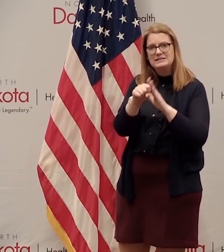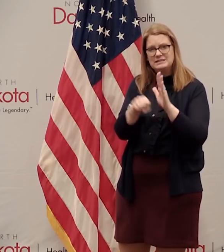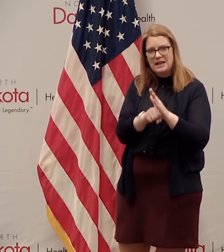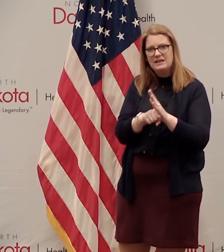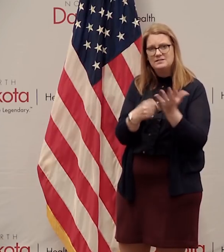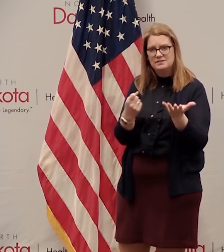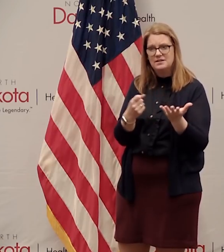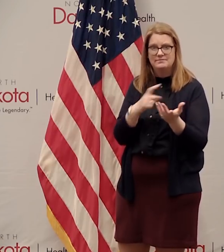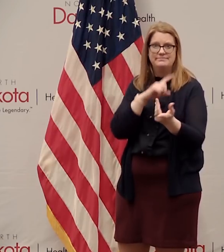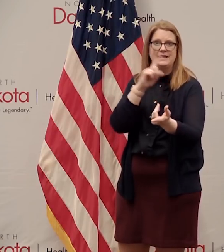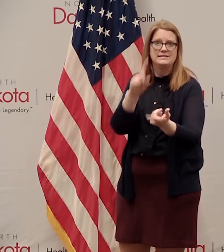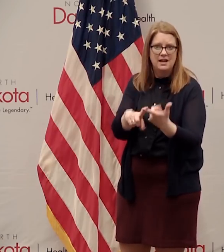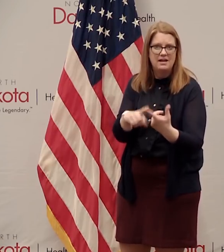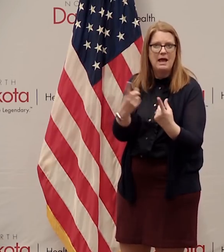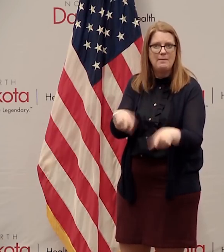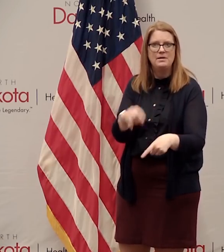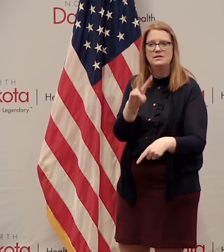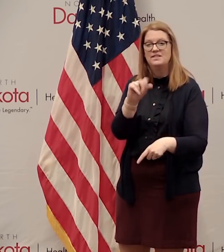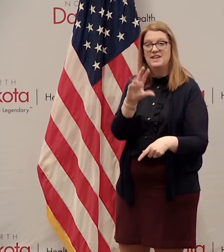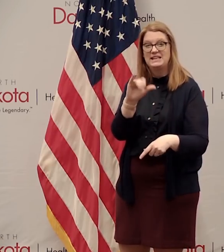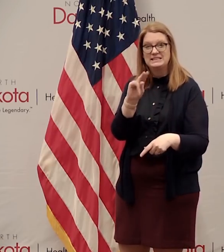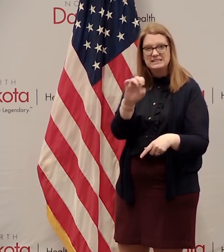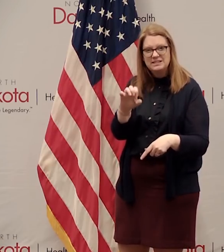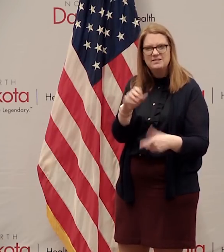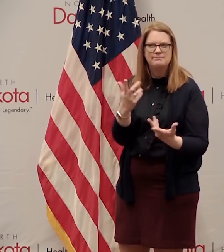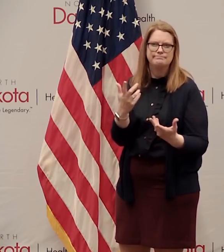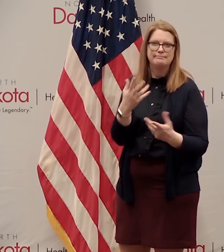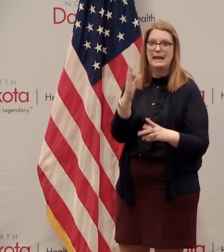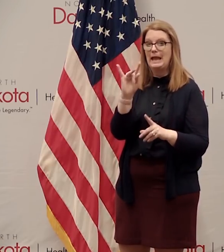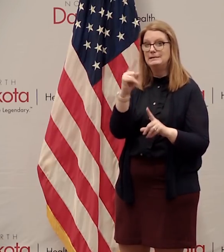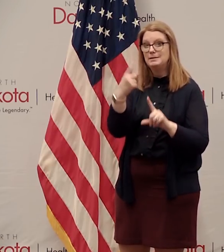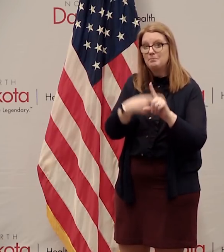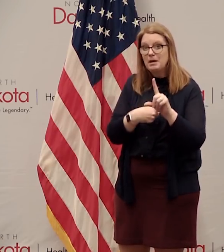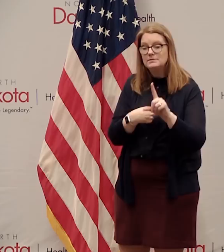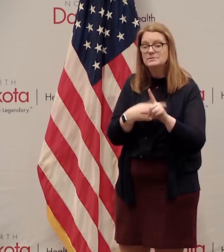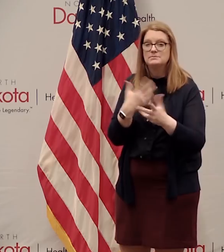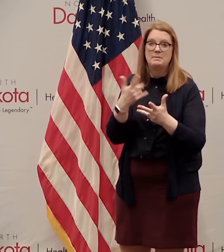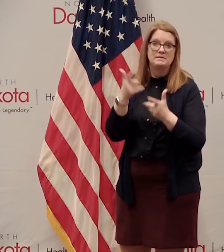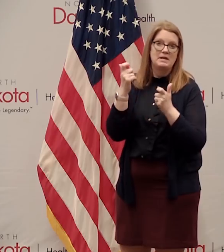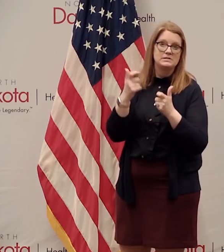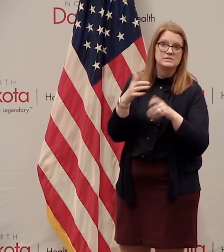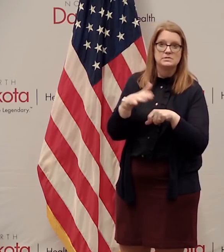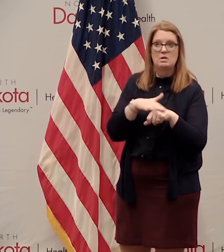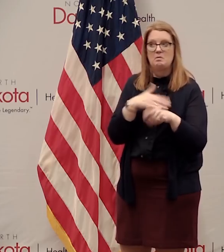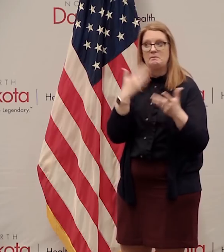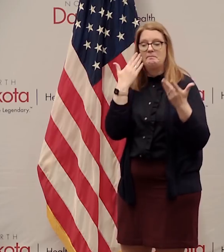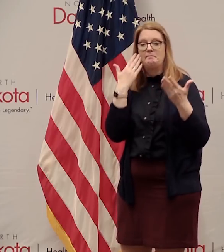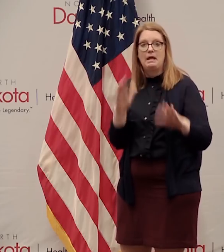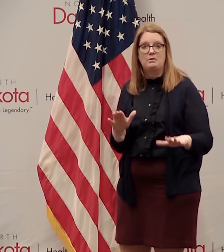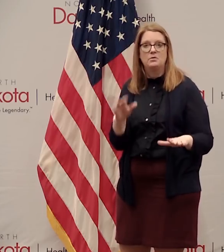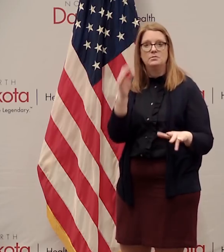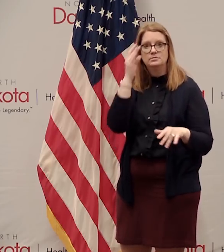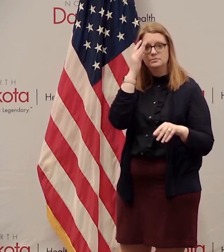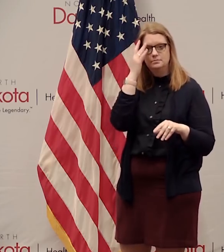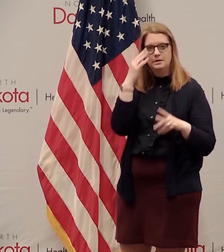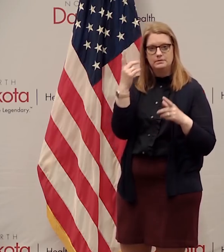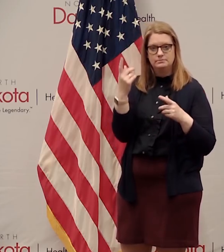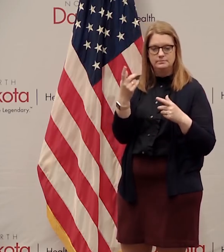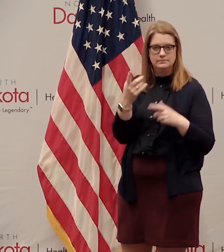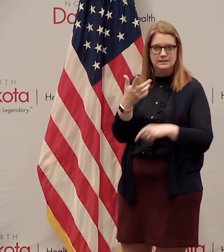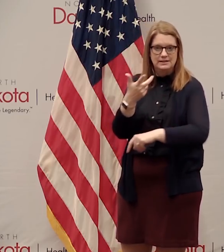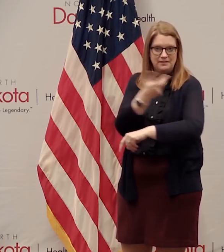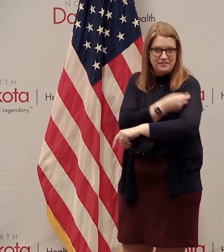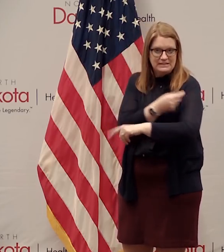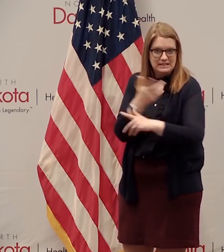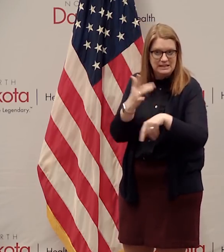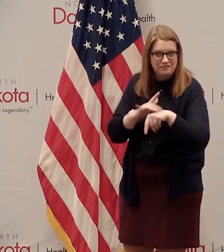as Eric says, until we get a vaccine, and that could be 18 months. Maybe it's faster, maybe it's slower. But when it comes, then you've also got to